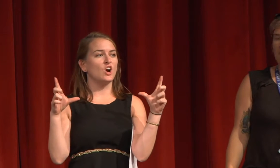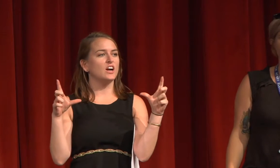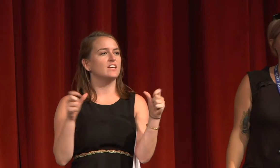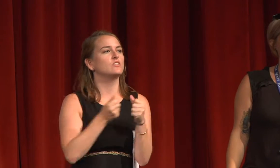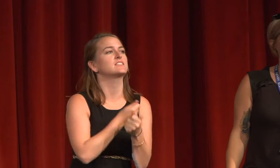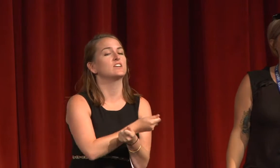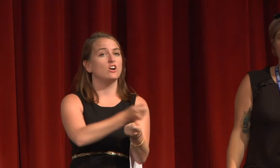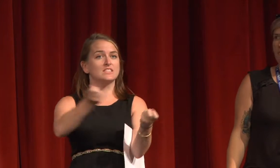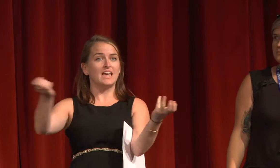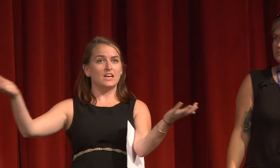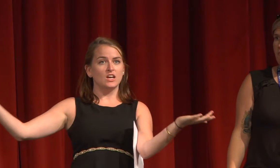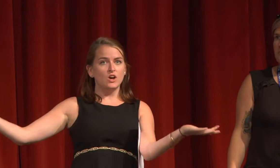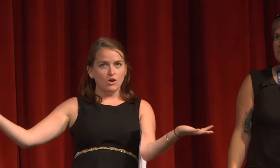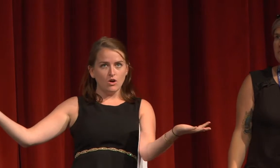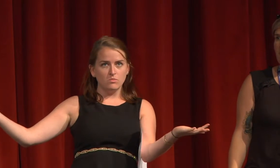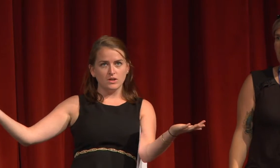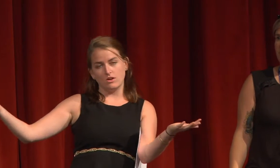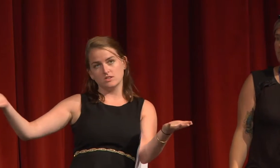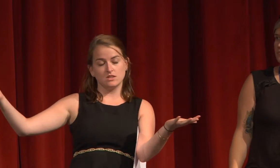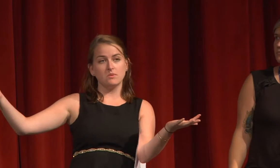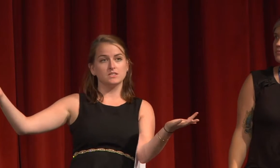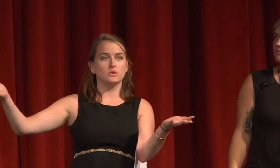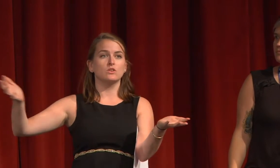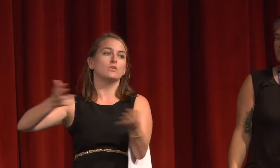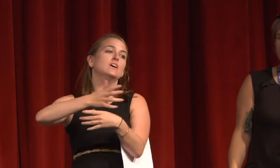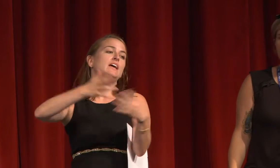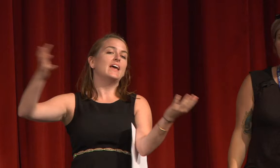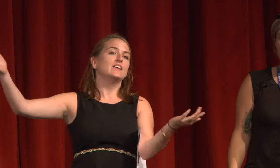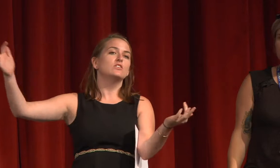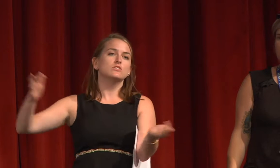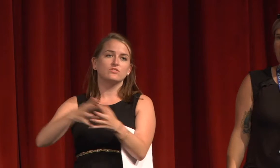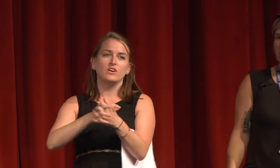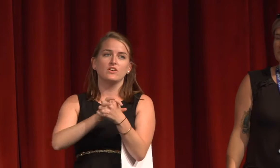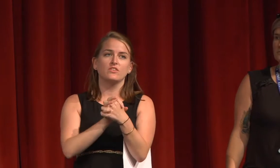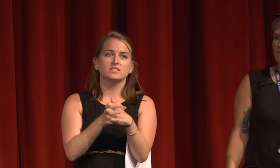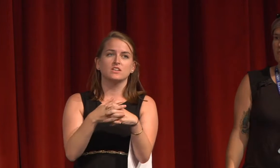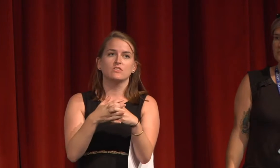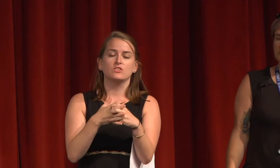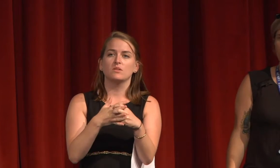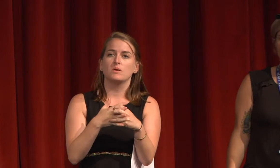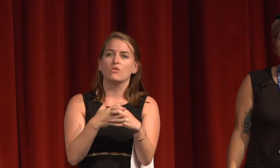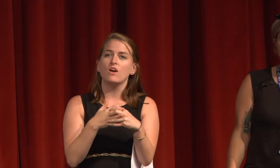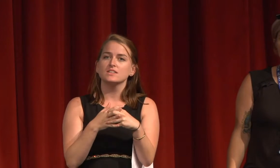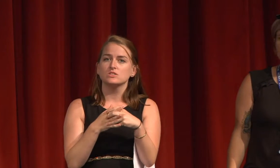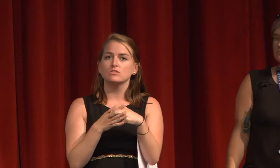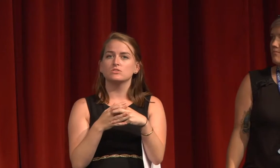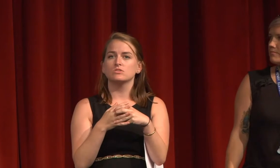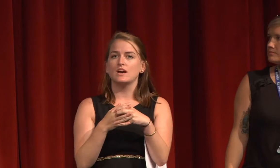on a card that you guys can all take home with, or to the bus with you and use for the rest of the year if you come across students who